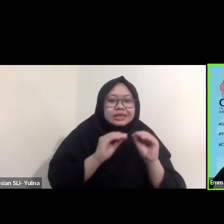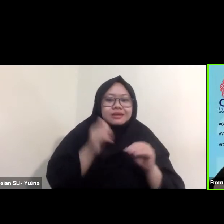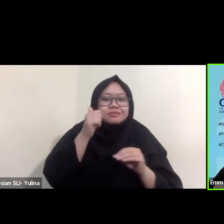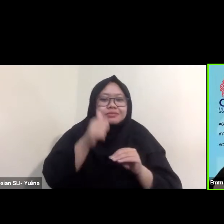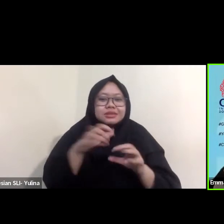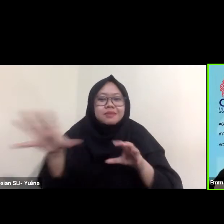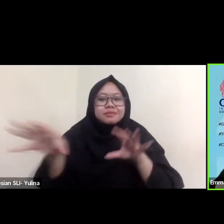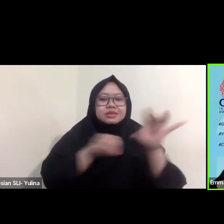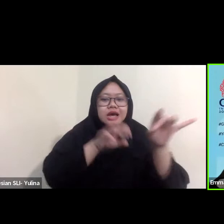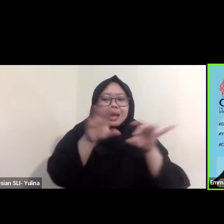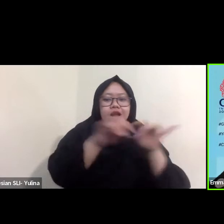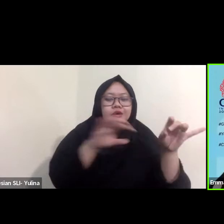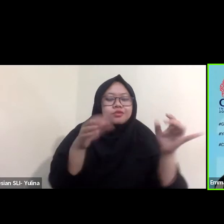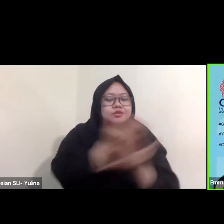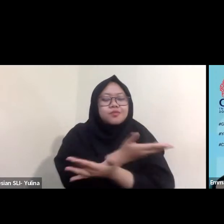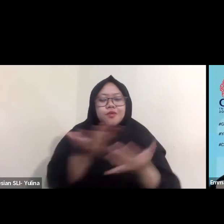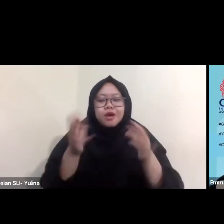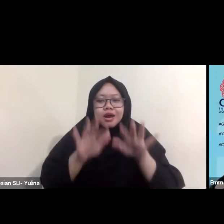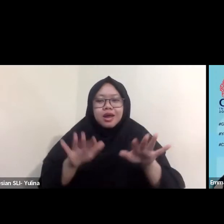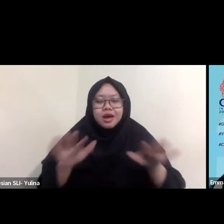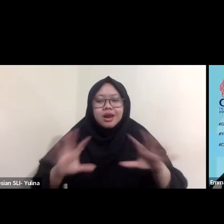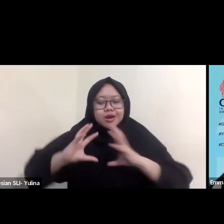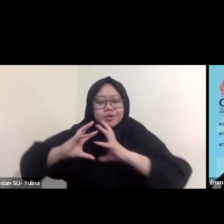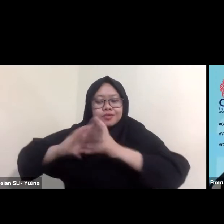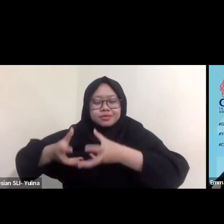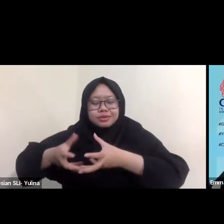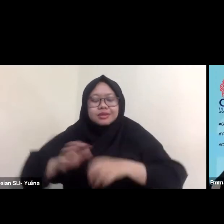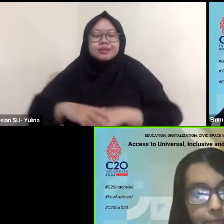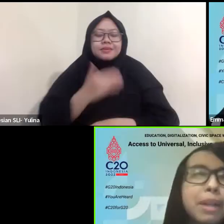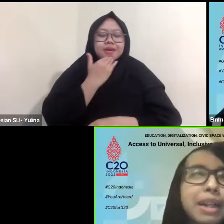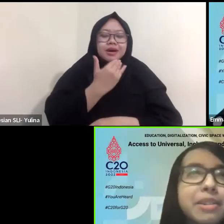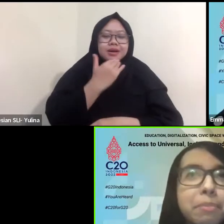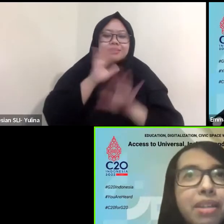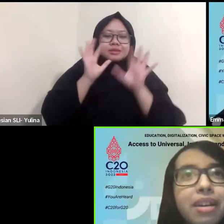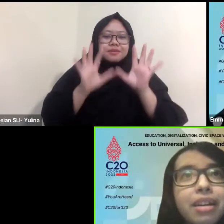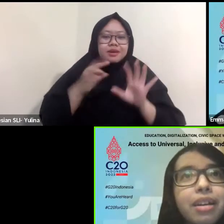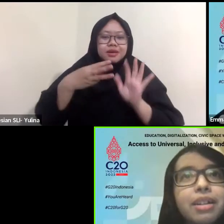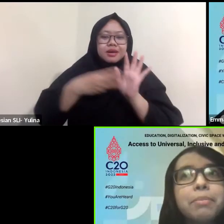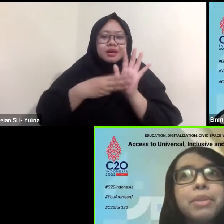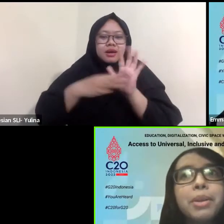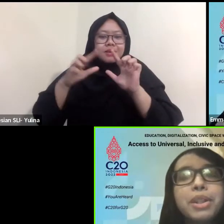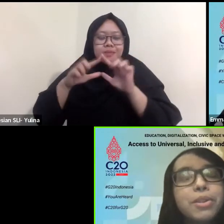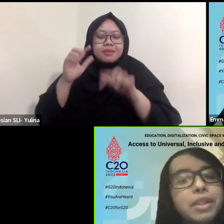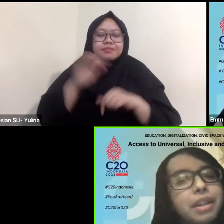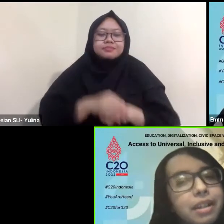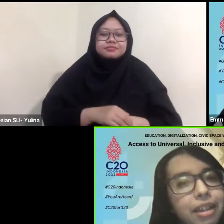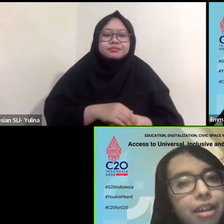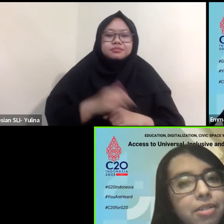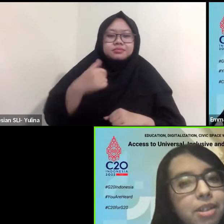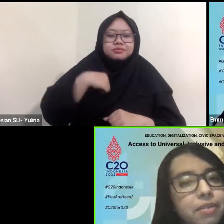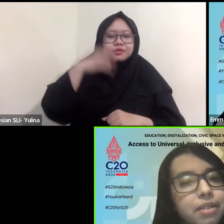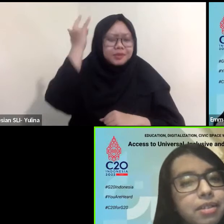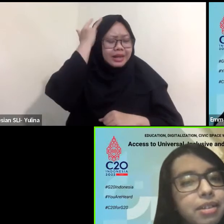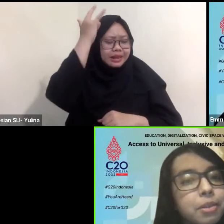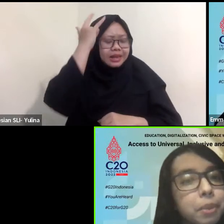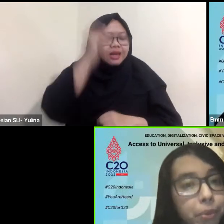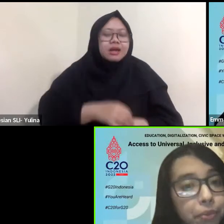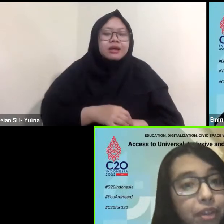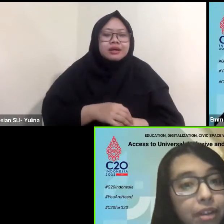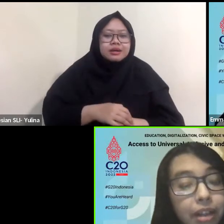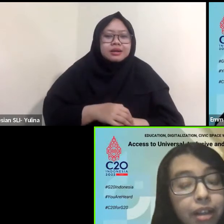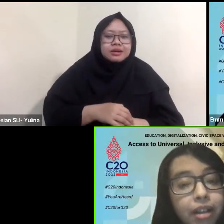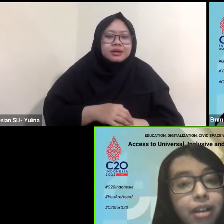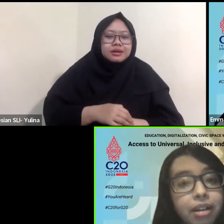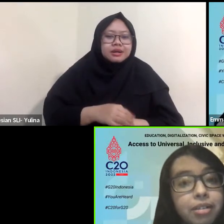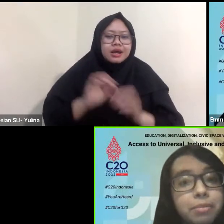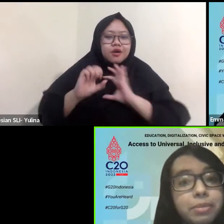world. Yep, thank you very much, Emma. And it actually reminds me that, you know, the COVID-19 has given us another proof